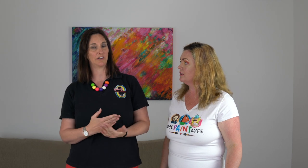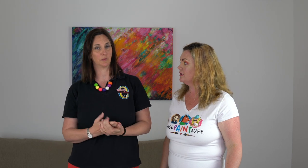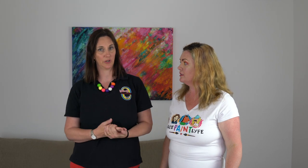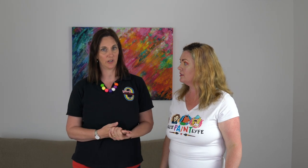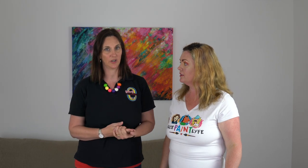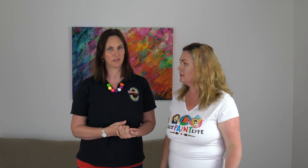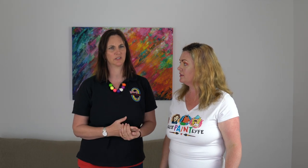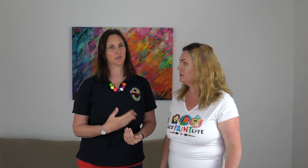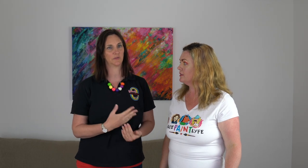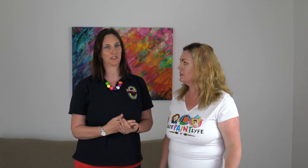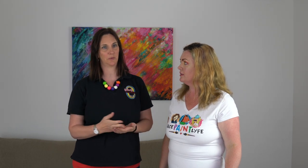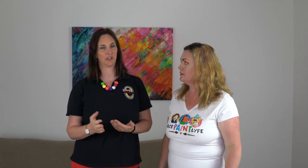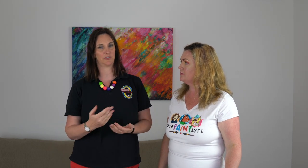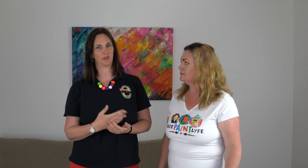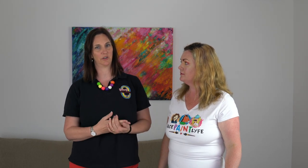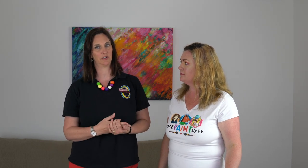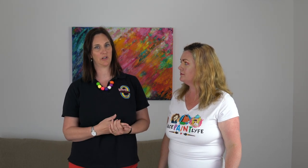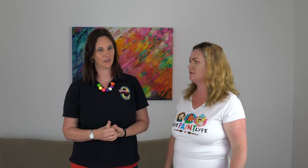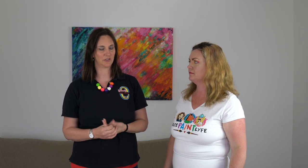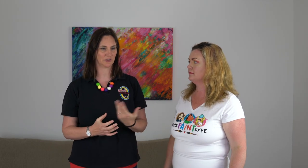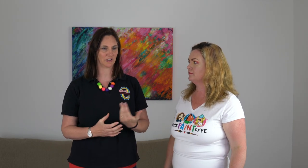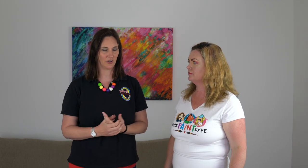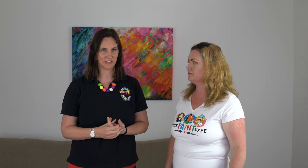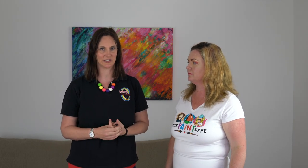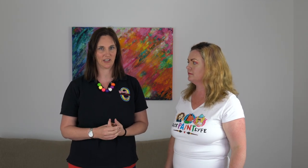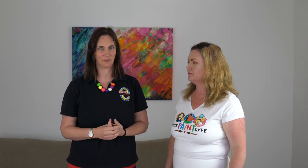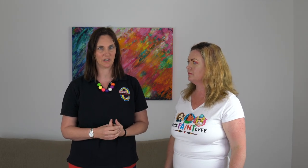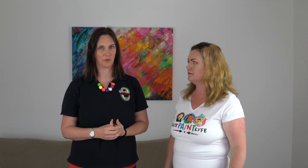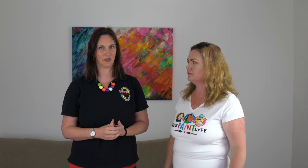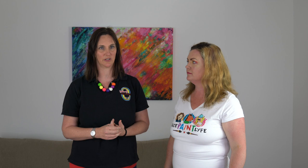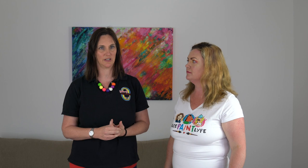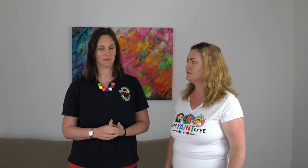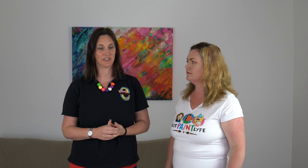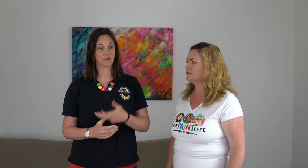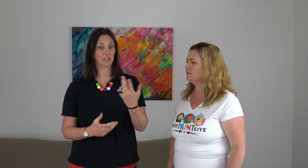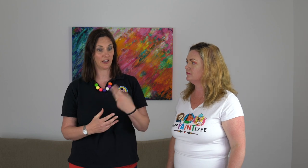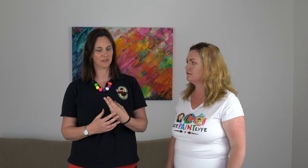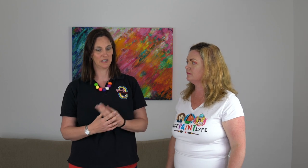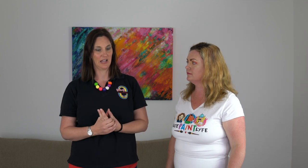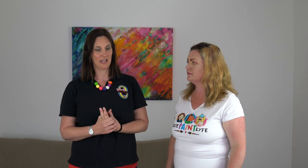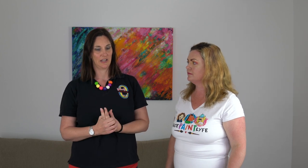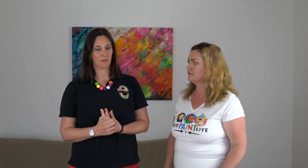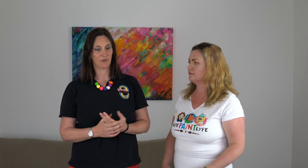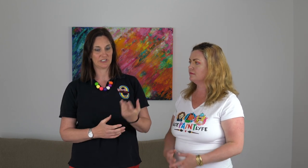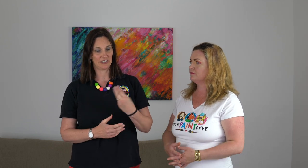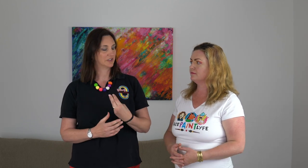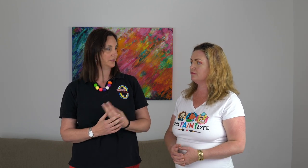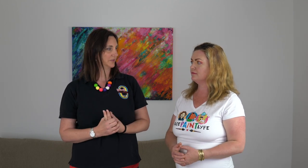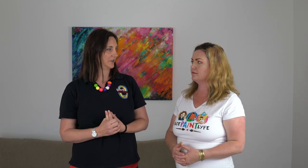at work. I used to do a lot of interpreting for her. I talked to clients that came in at work. I still now, at my volunteer job, if I